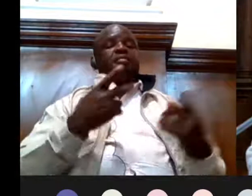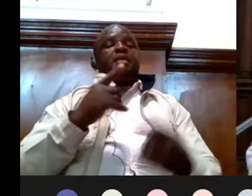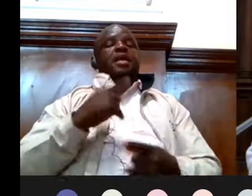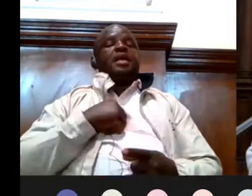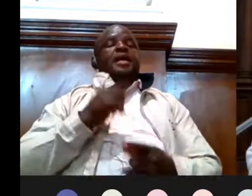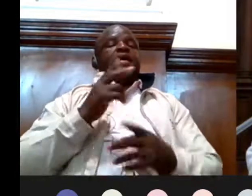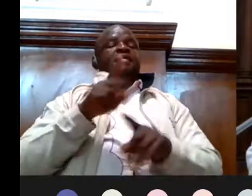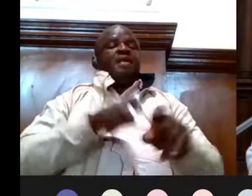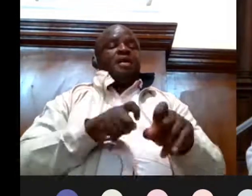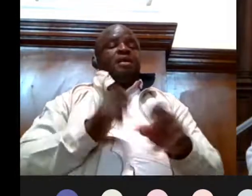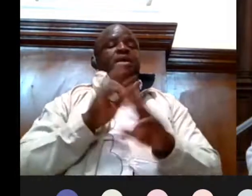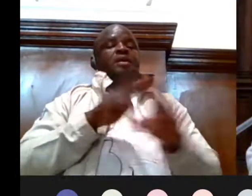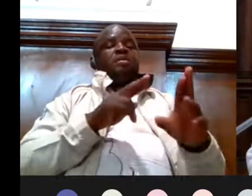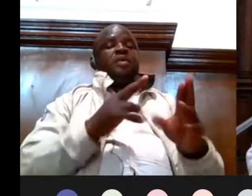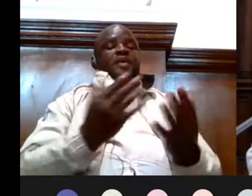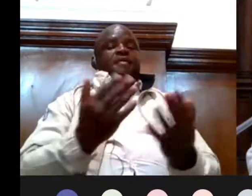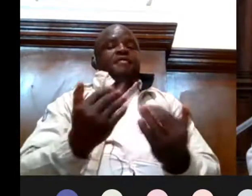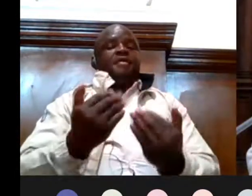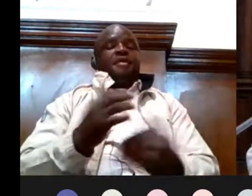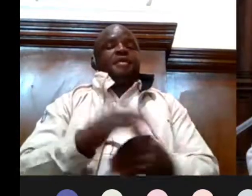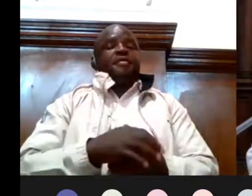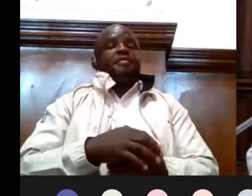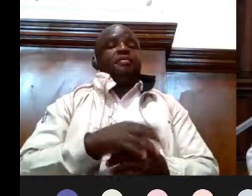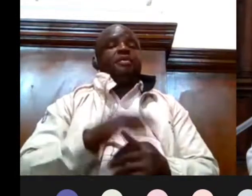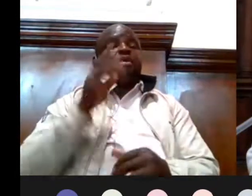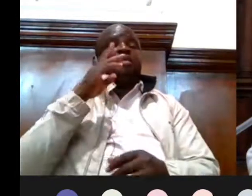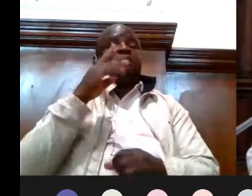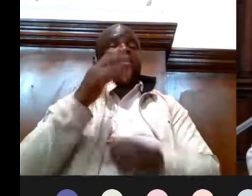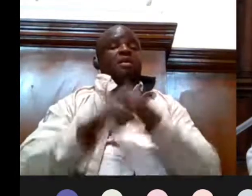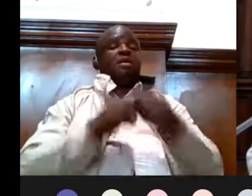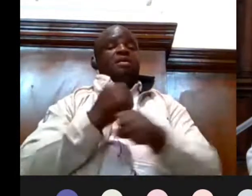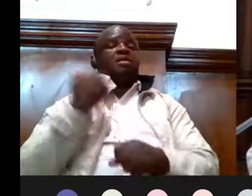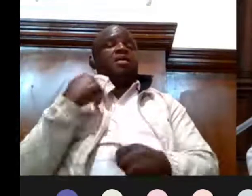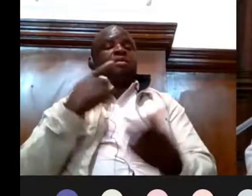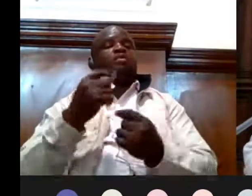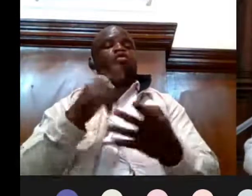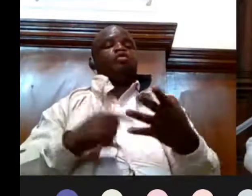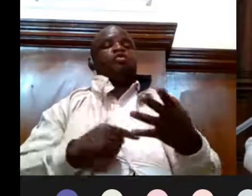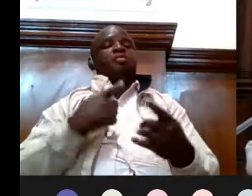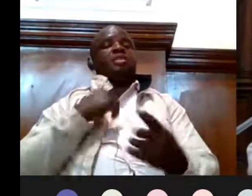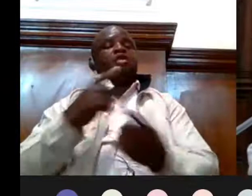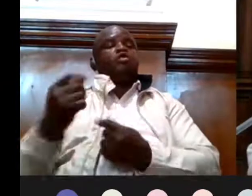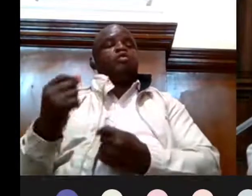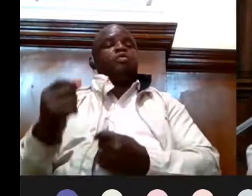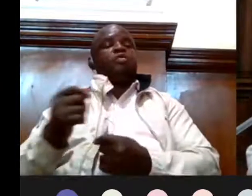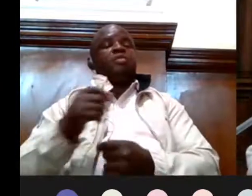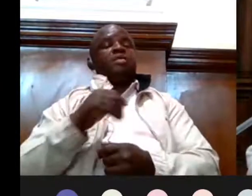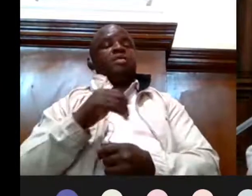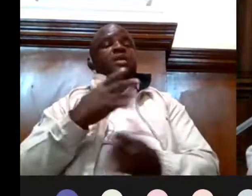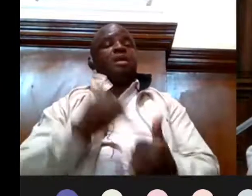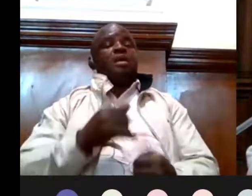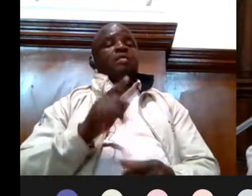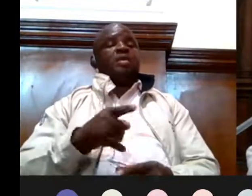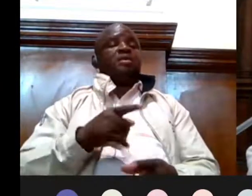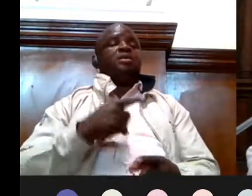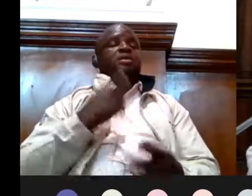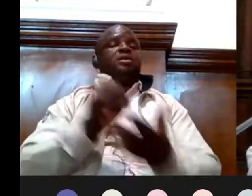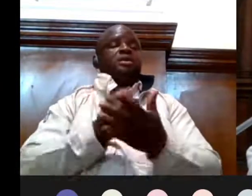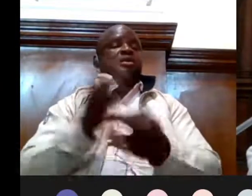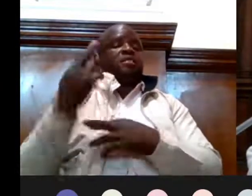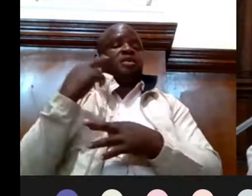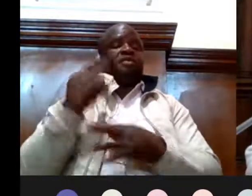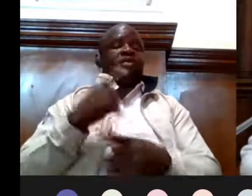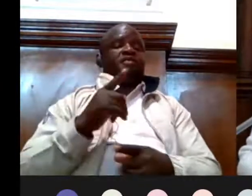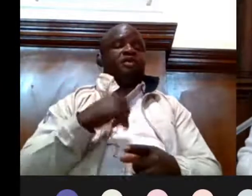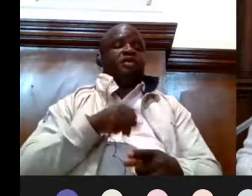back uba last year sithe sizakwenza nje kwenzekile na is high time we need to account ngezinto